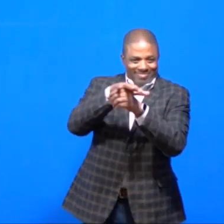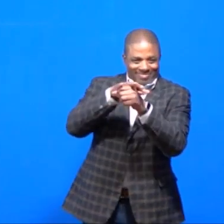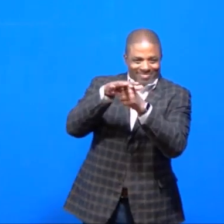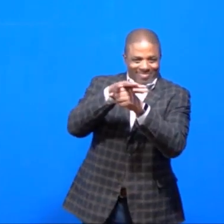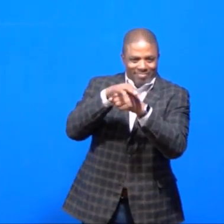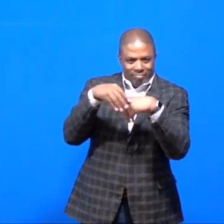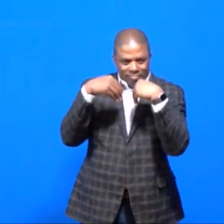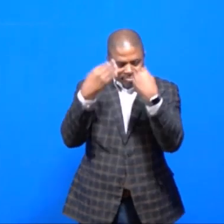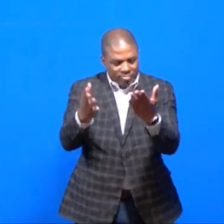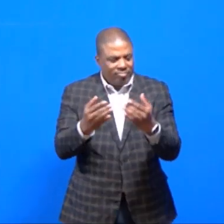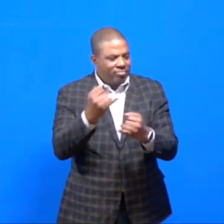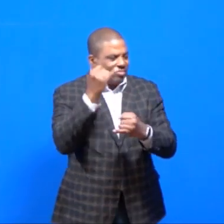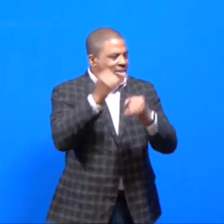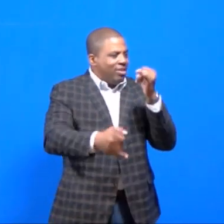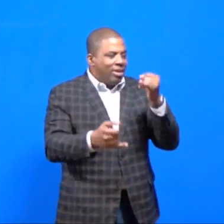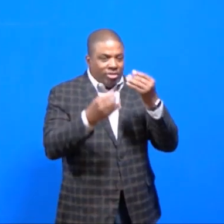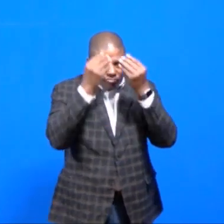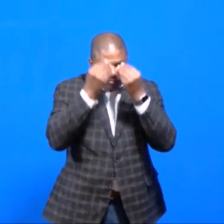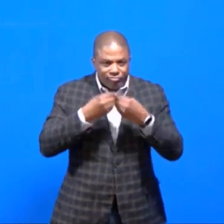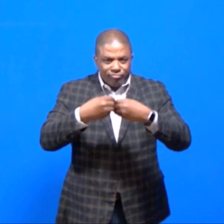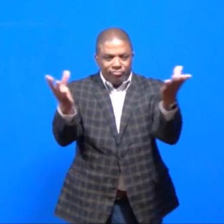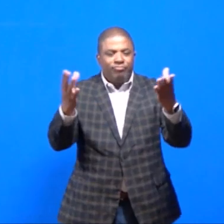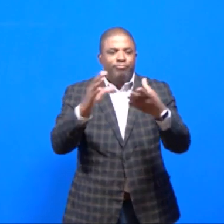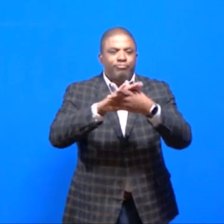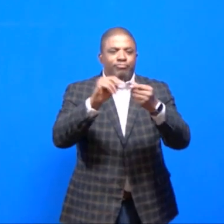a meeting at Shechem.